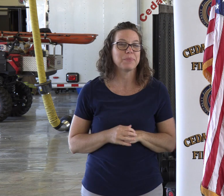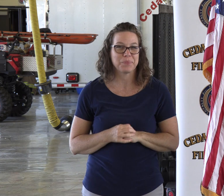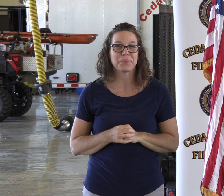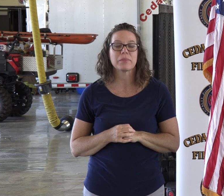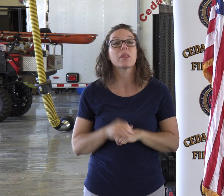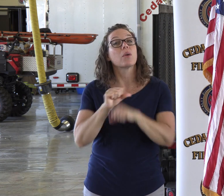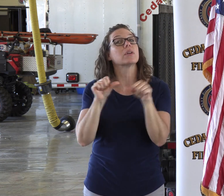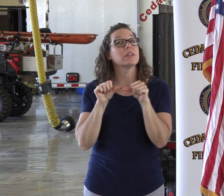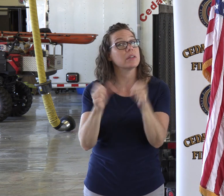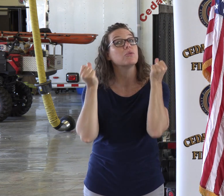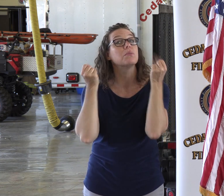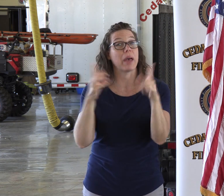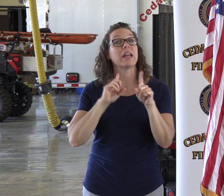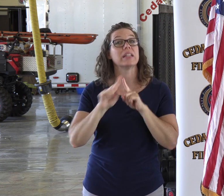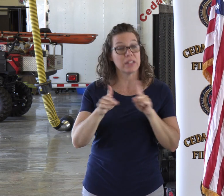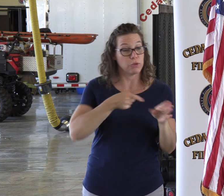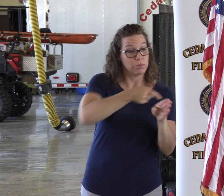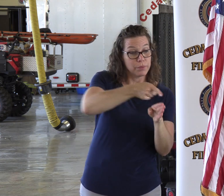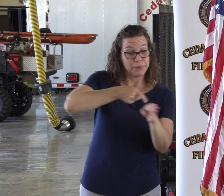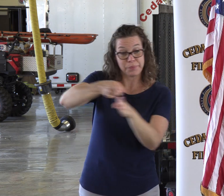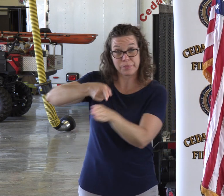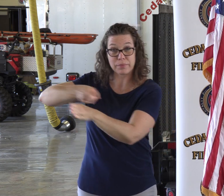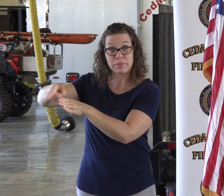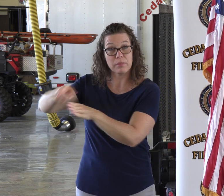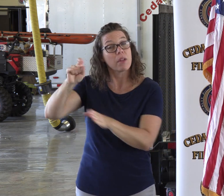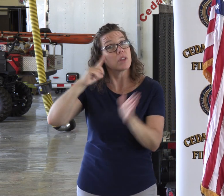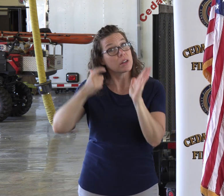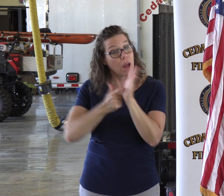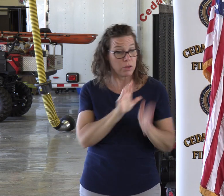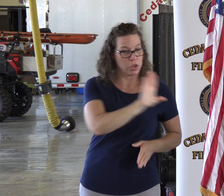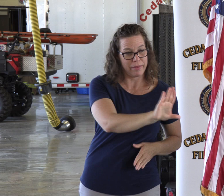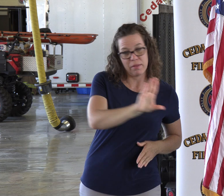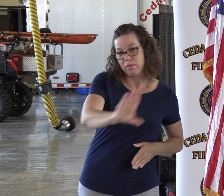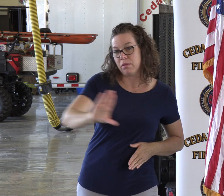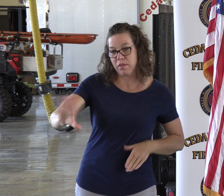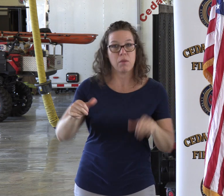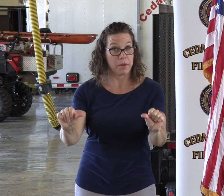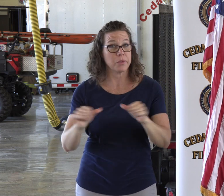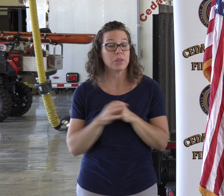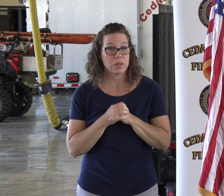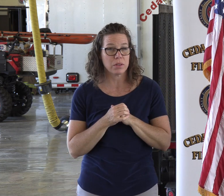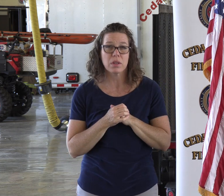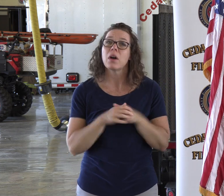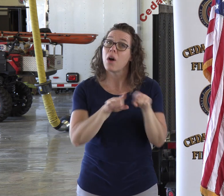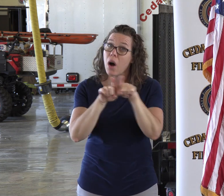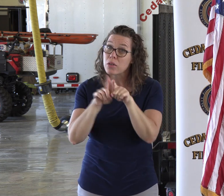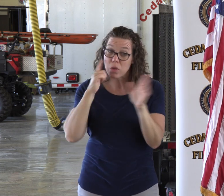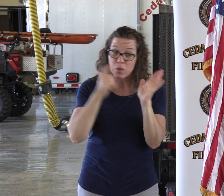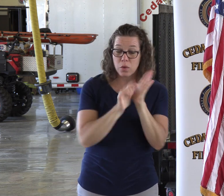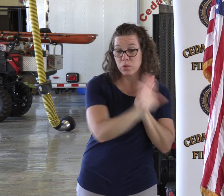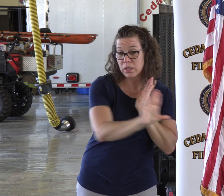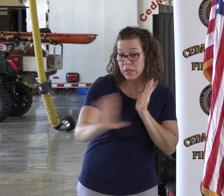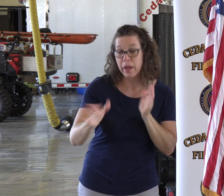Work continues to many areas, and it's important to acknowledge, again, our appreciation of the offers